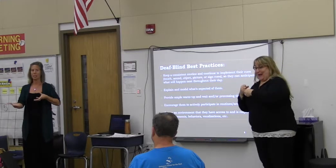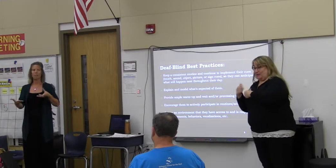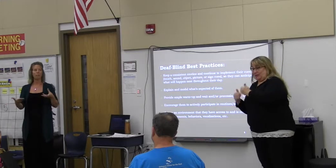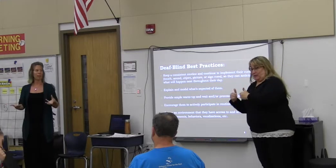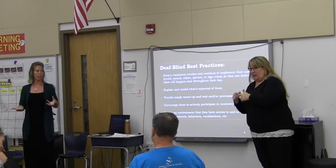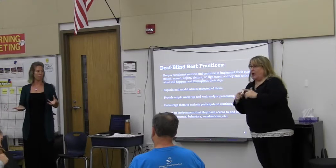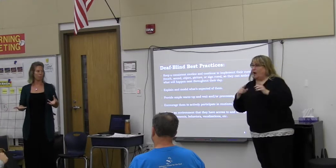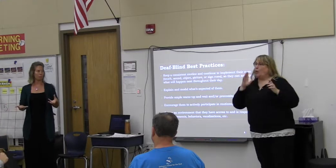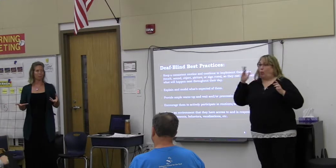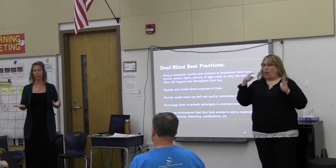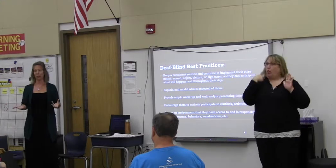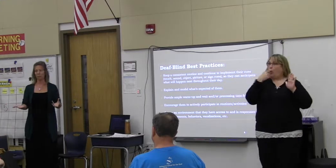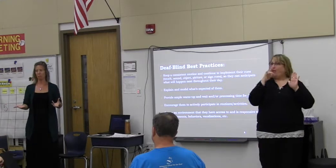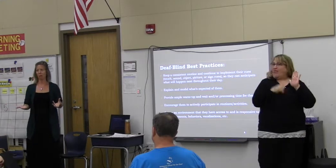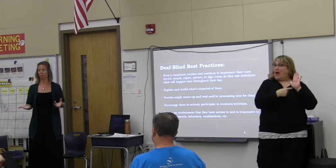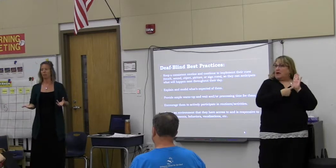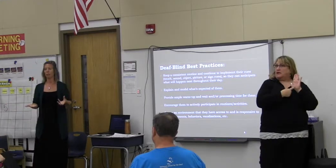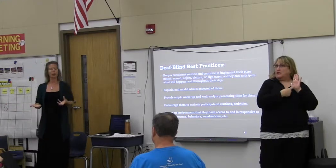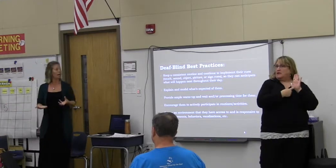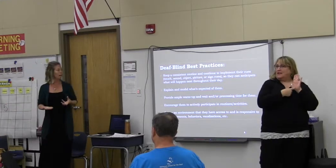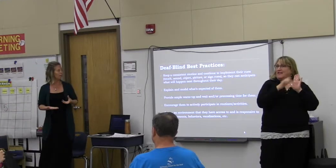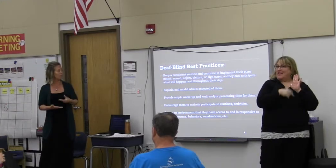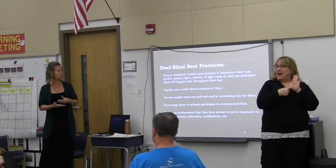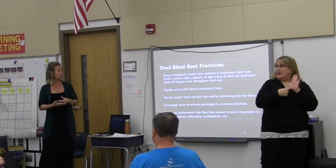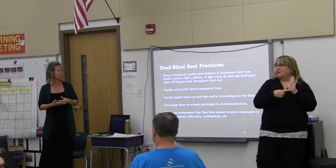done, that would be great for them.